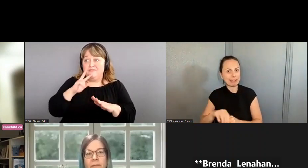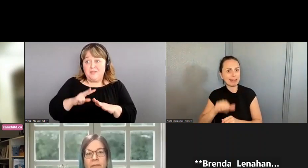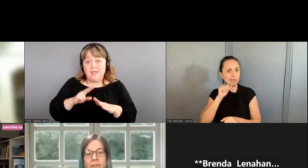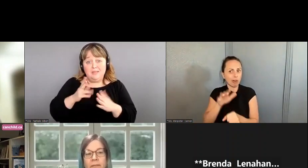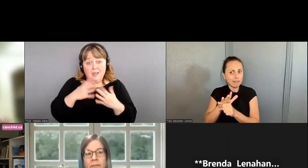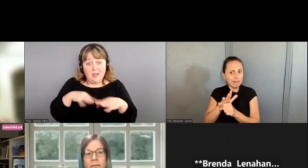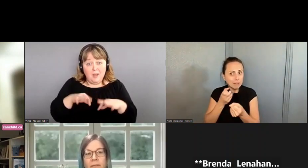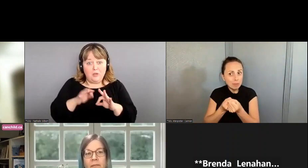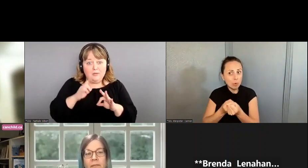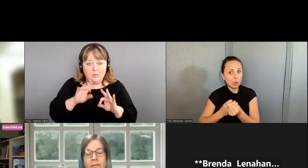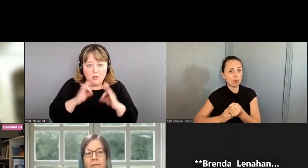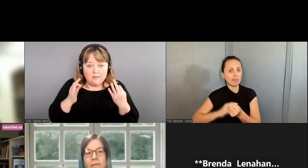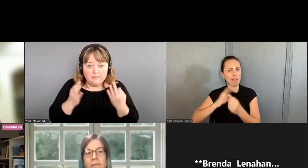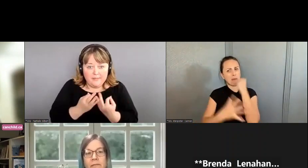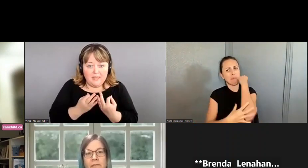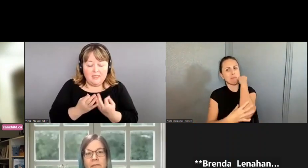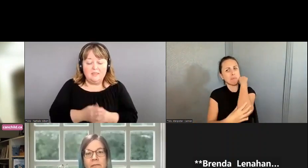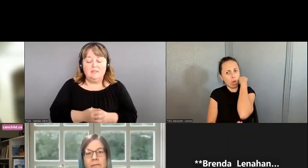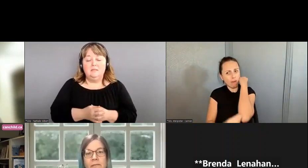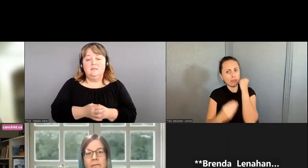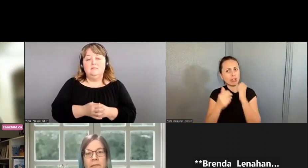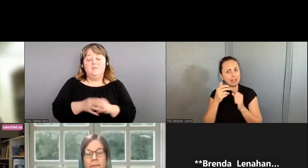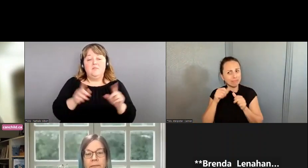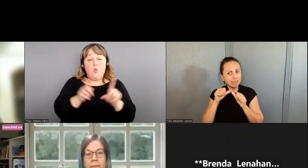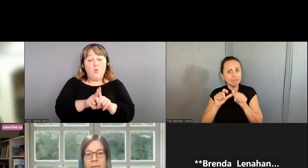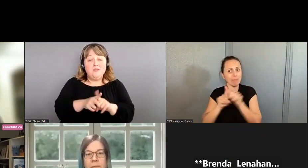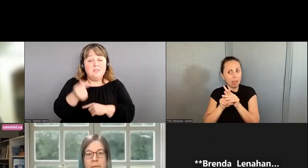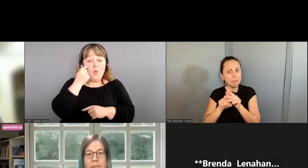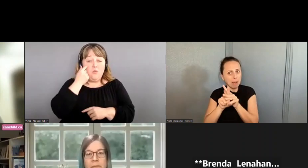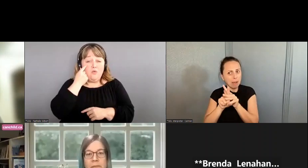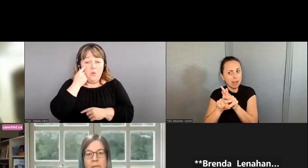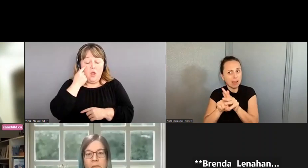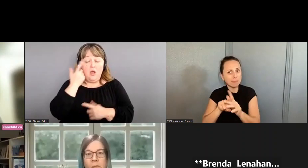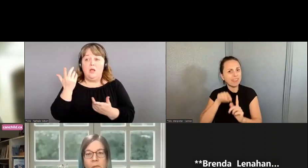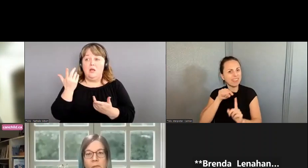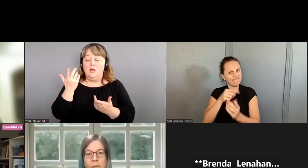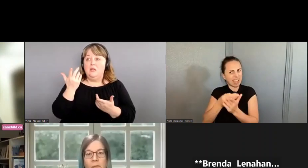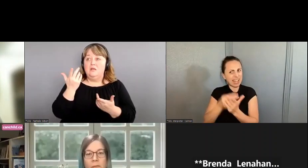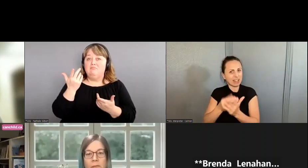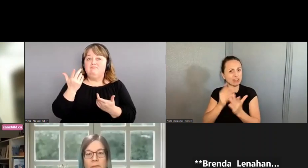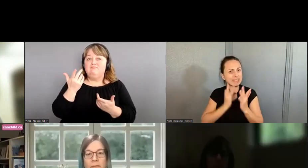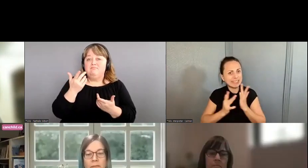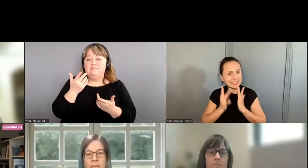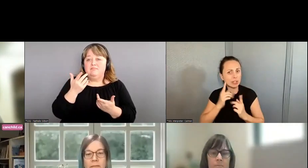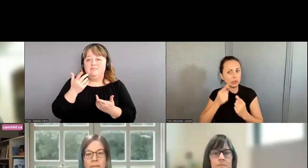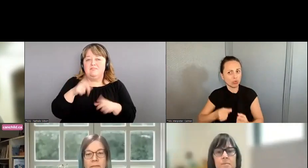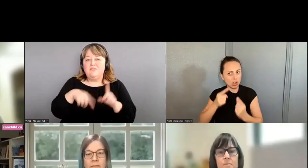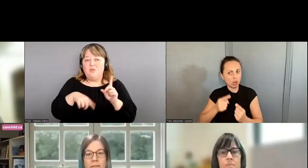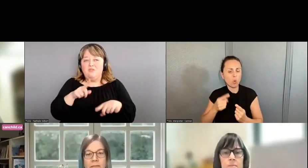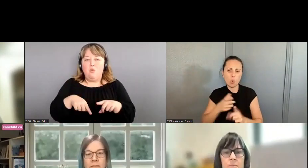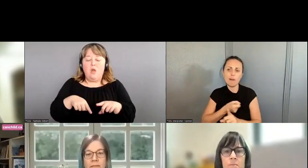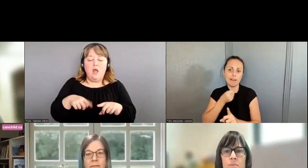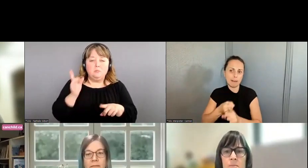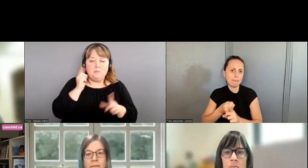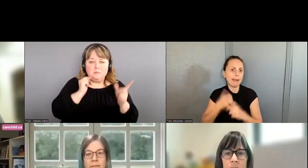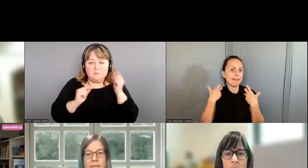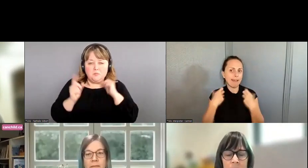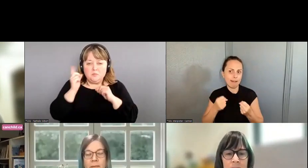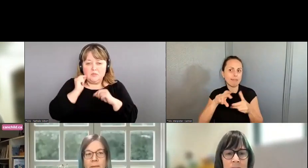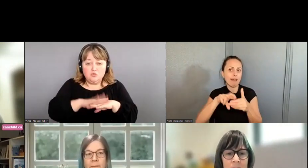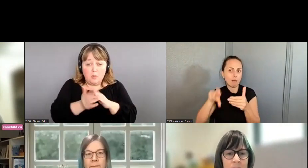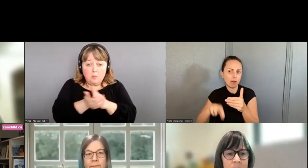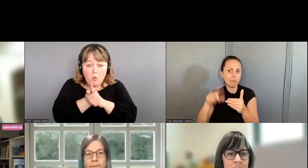supports and that poverty piece that keeps coming up again and again, these financial challenges are affecting health